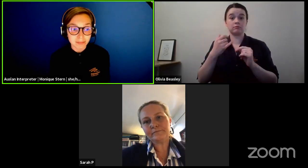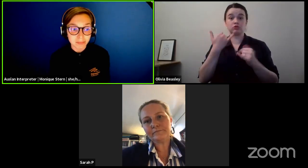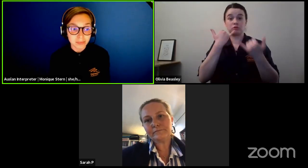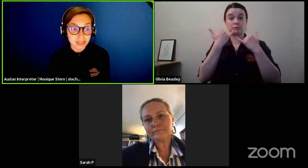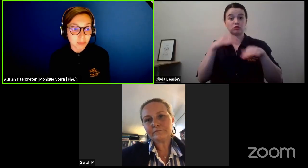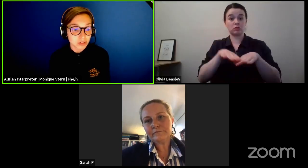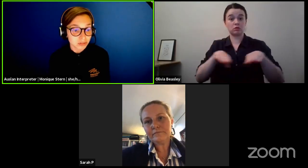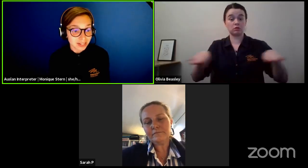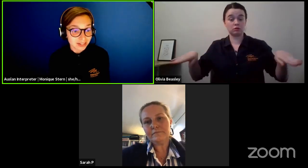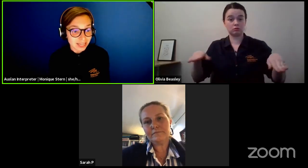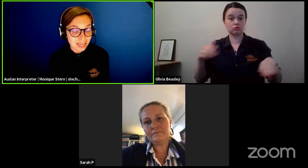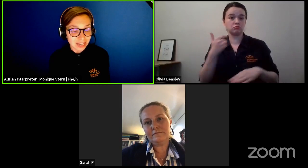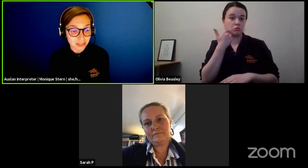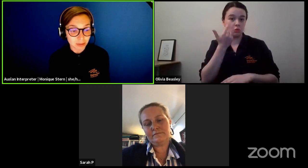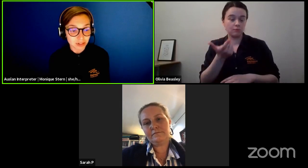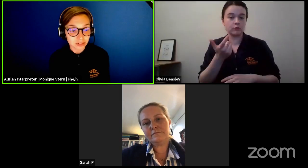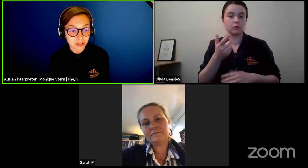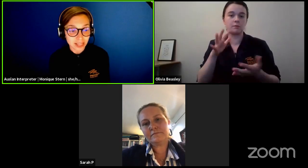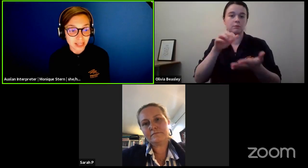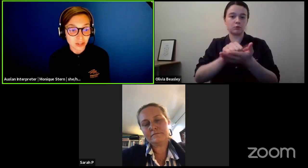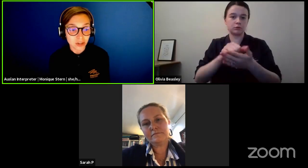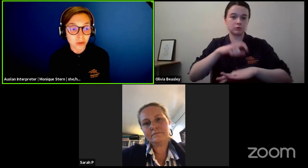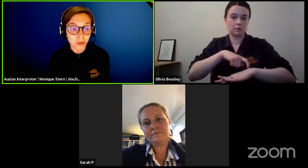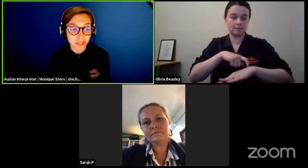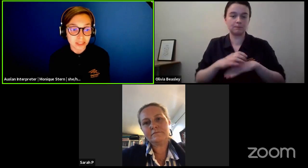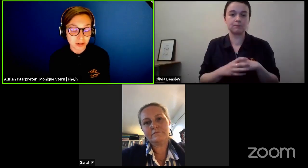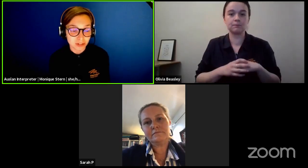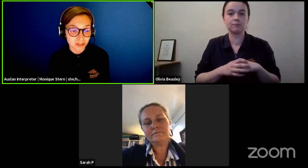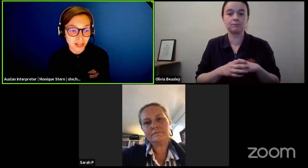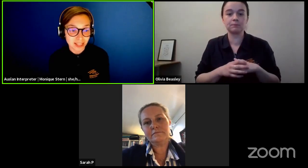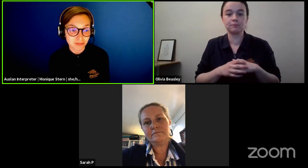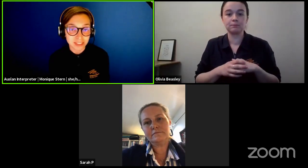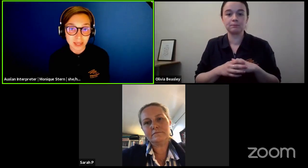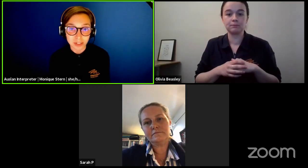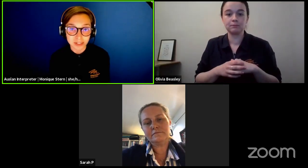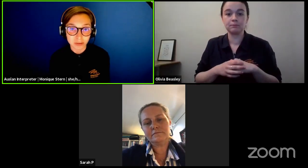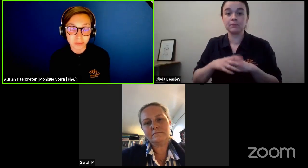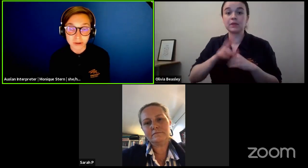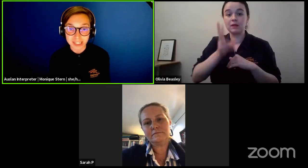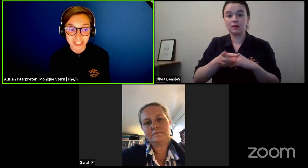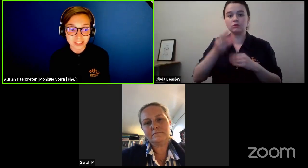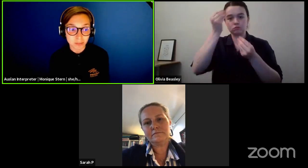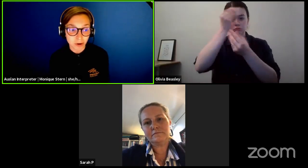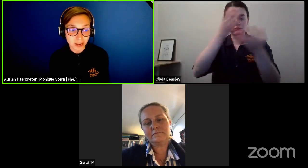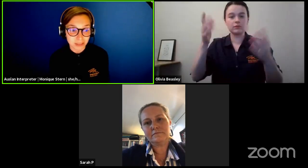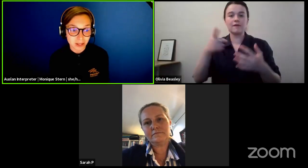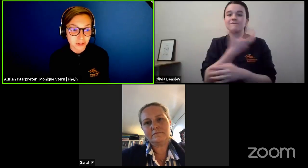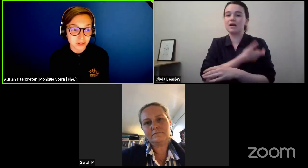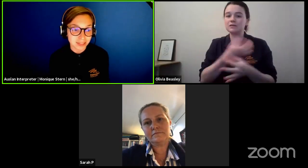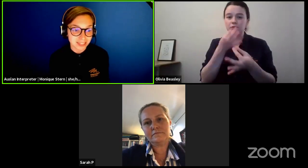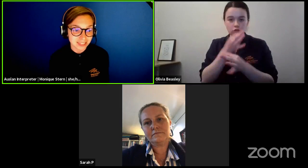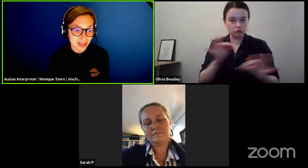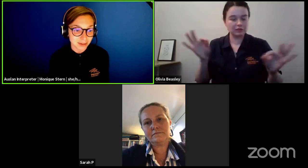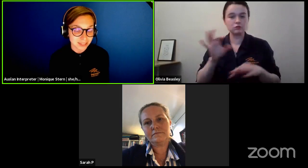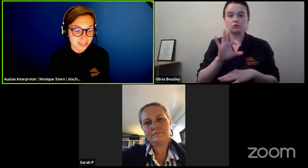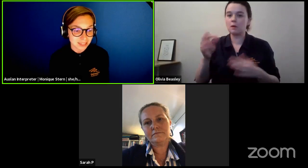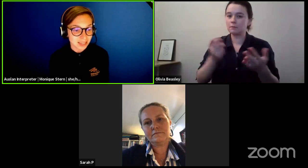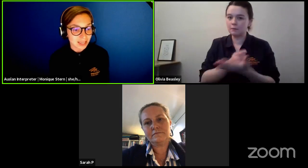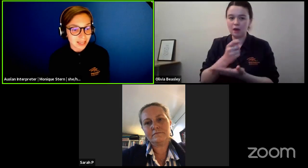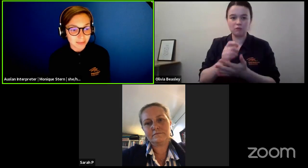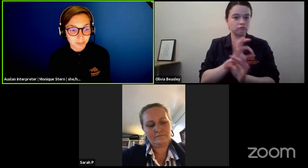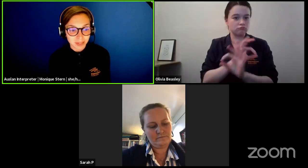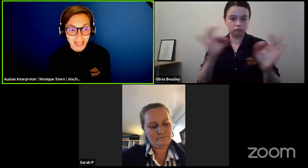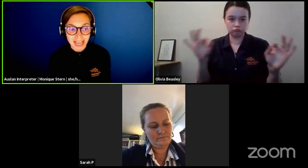call someone directly at Expression Australia. You can call the Expression Australia reception or front desk tomorrow as well during business